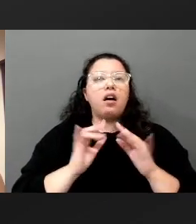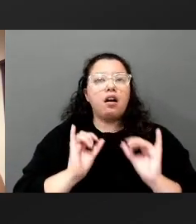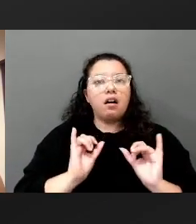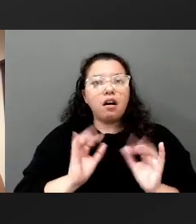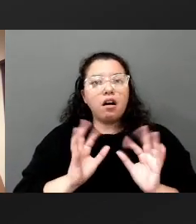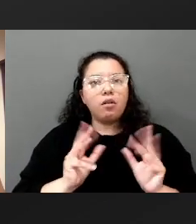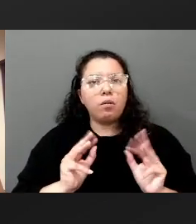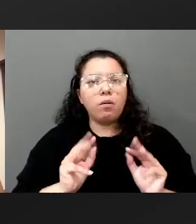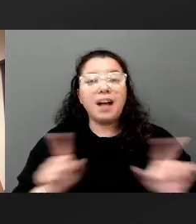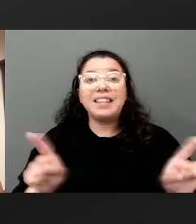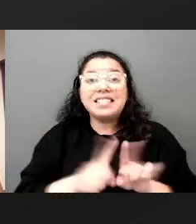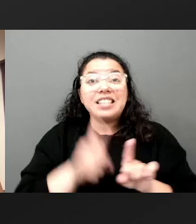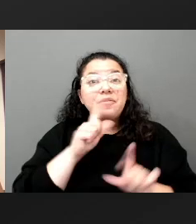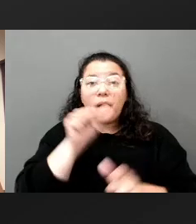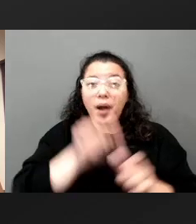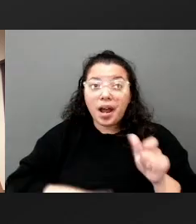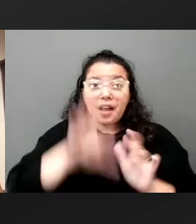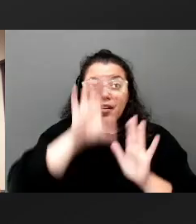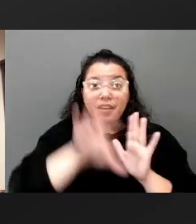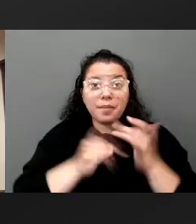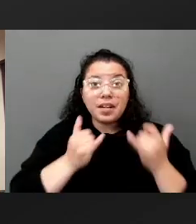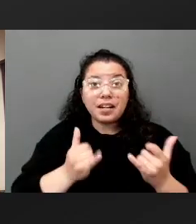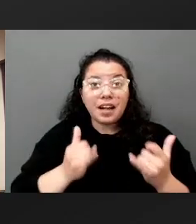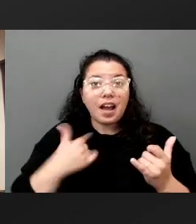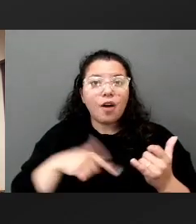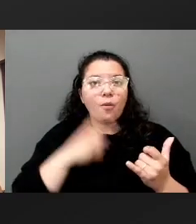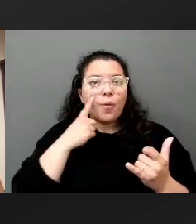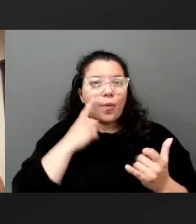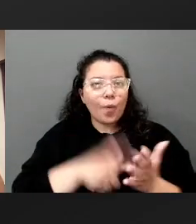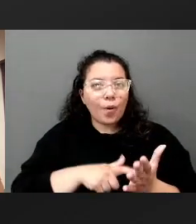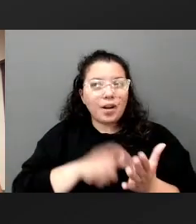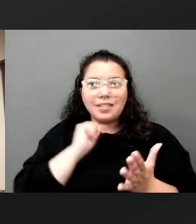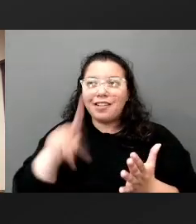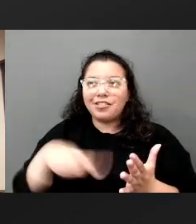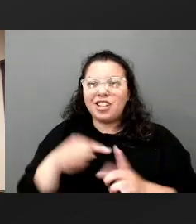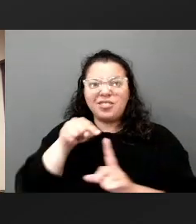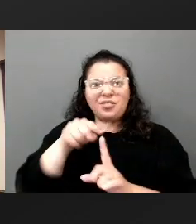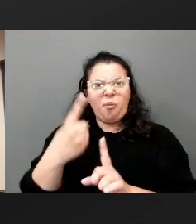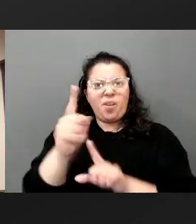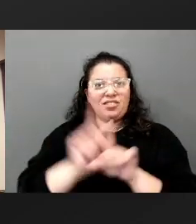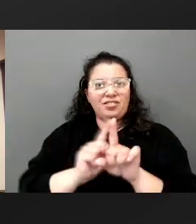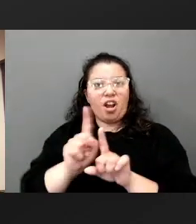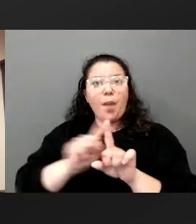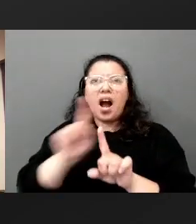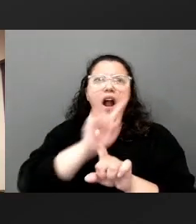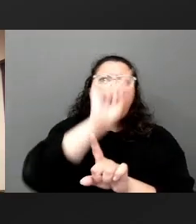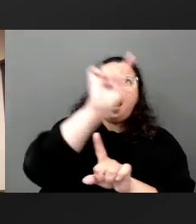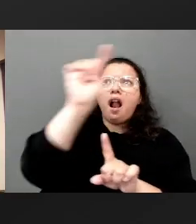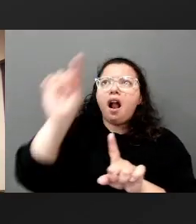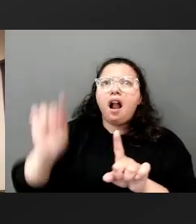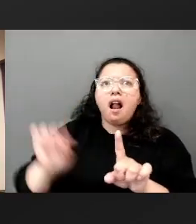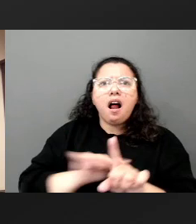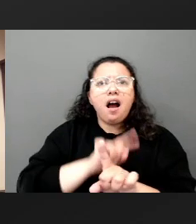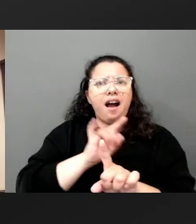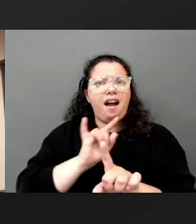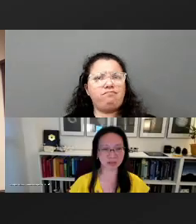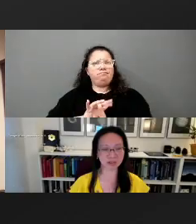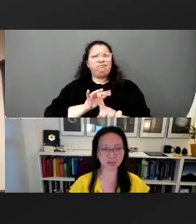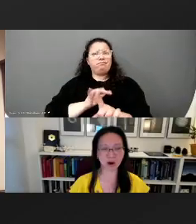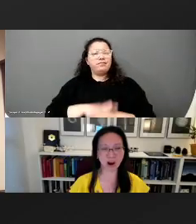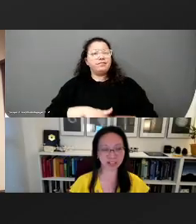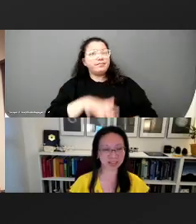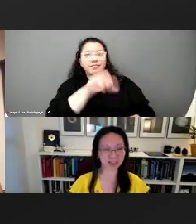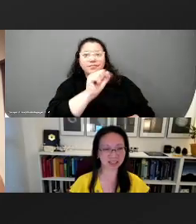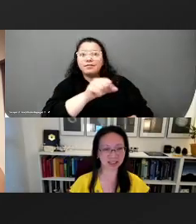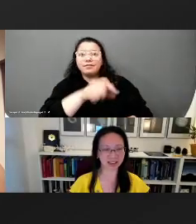much to learn, and this is only the beginning. Yeah. I was definitely I was